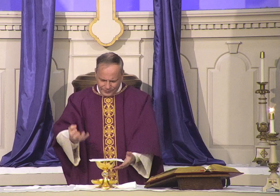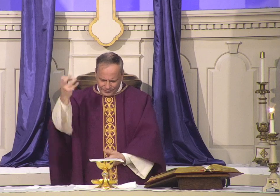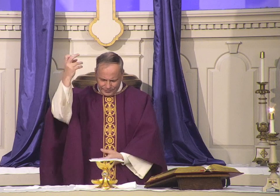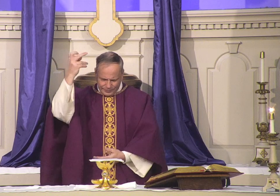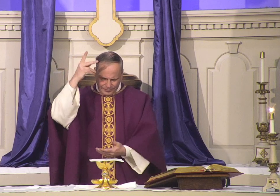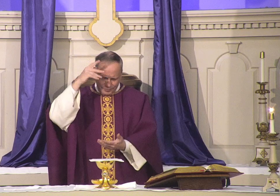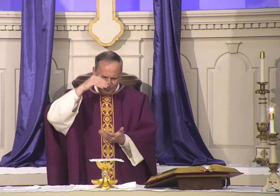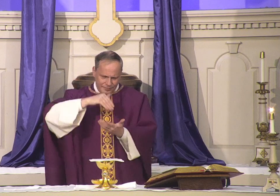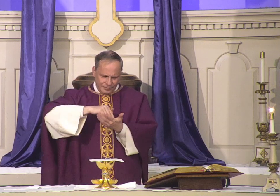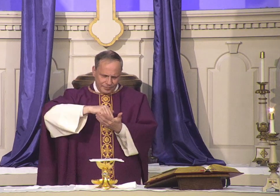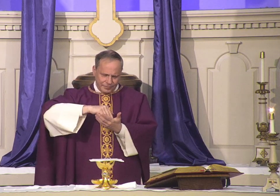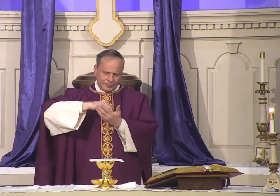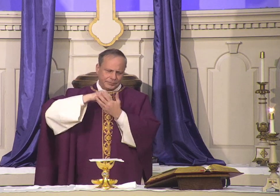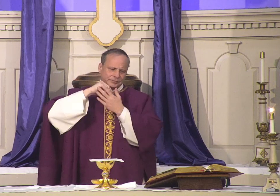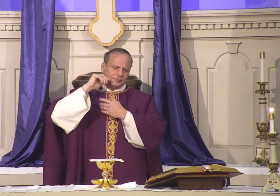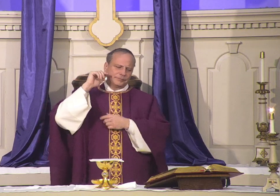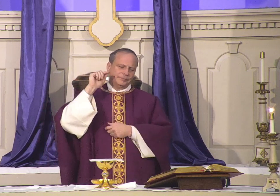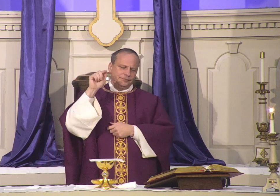again.